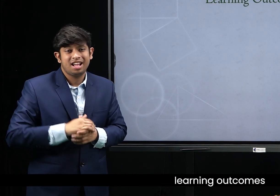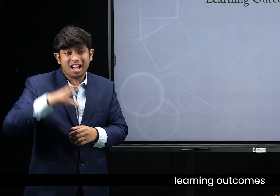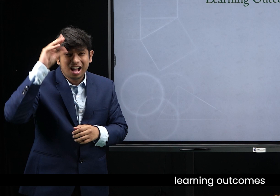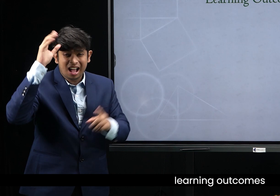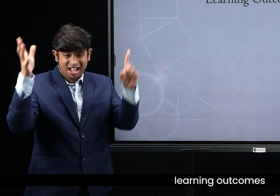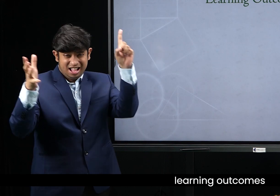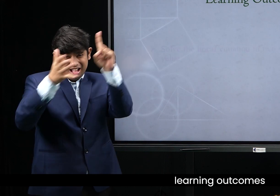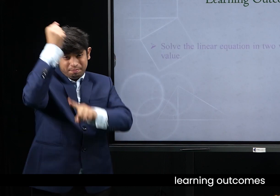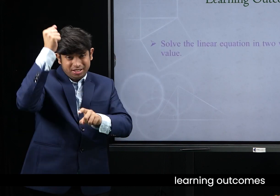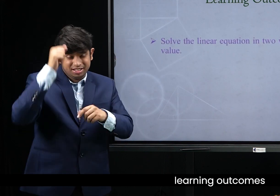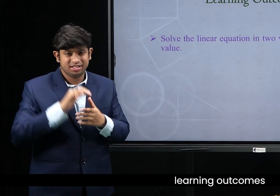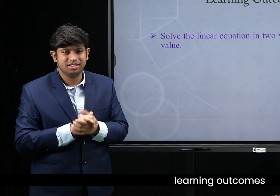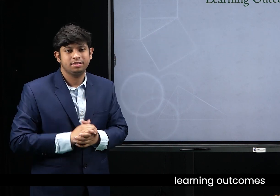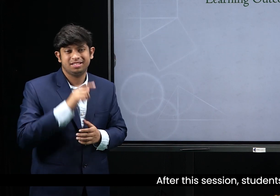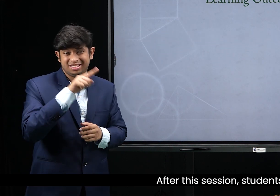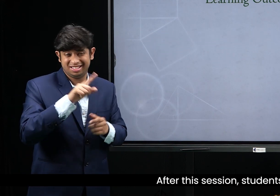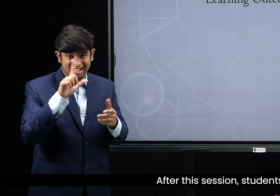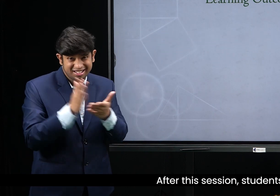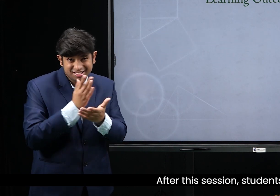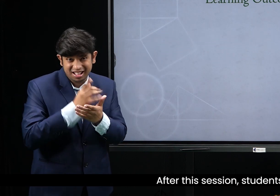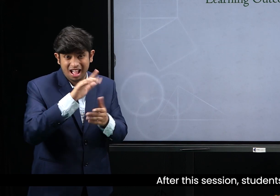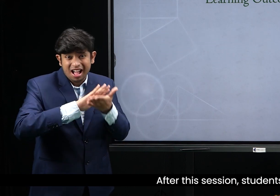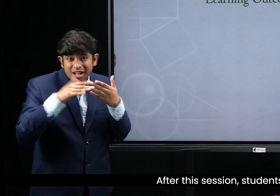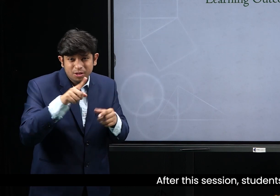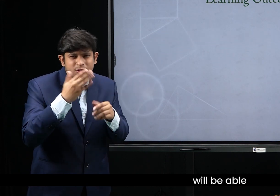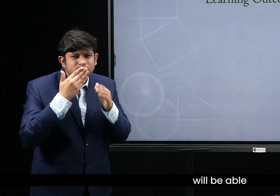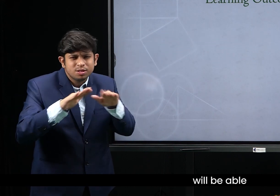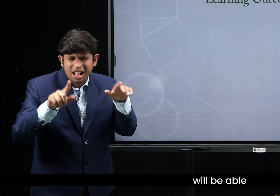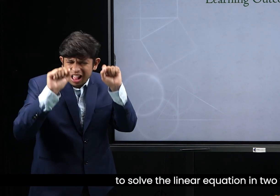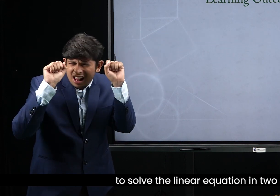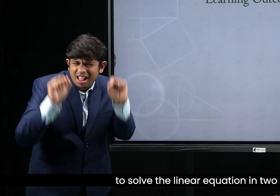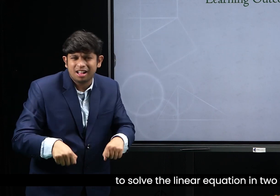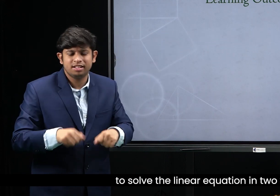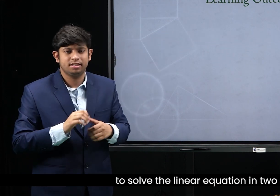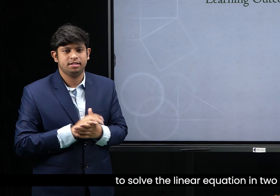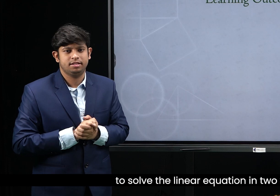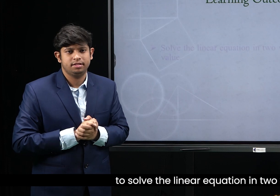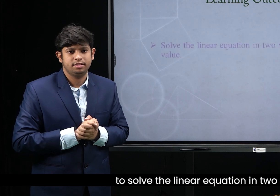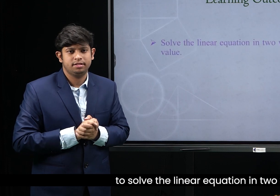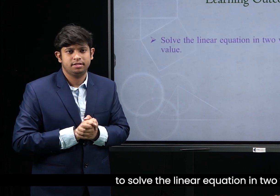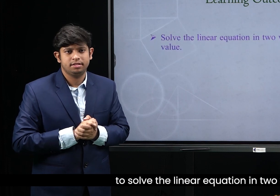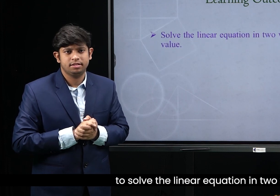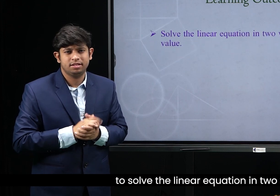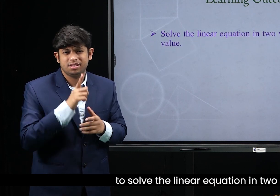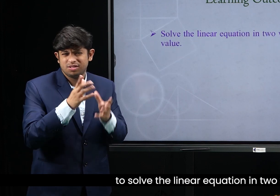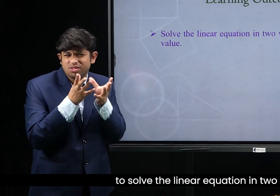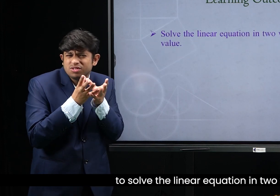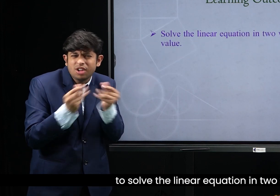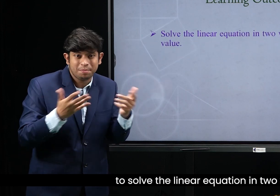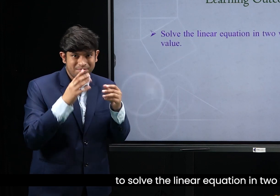Learning outcomes. After this session, students will be able to solve the linear equations in two